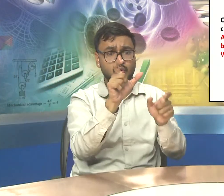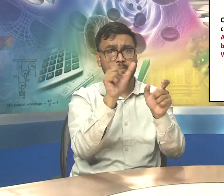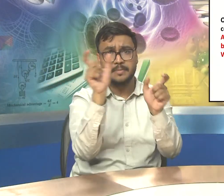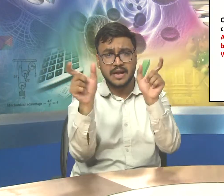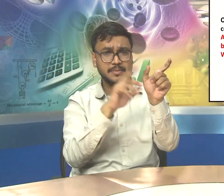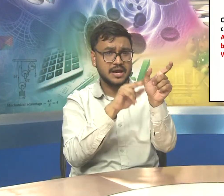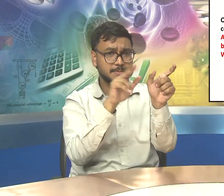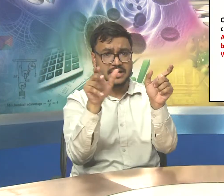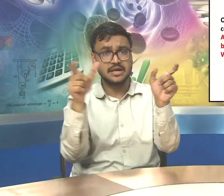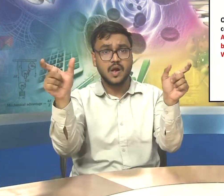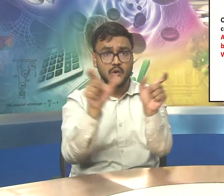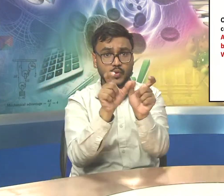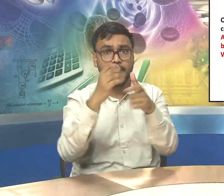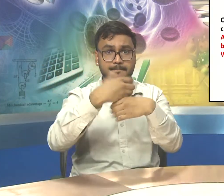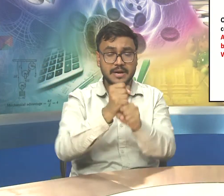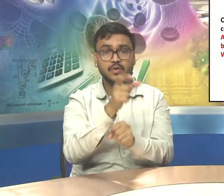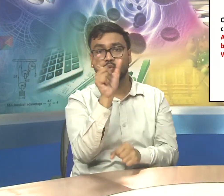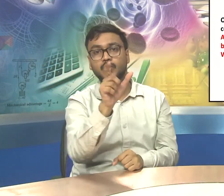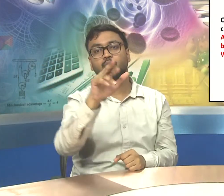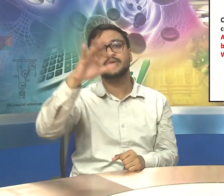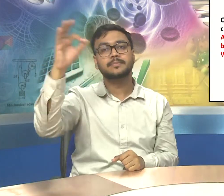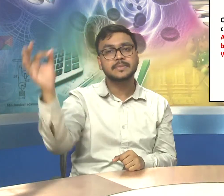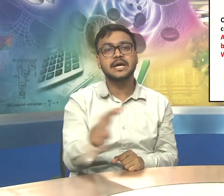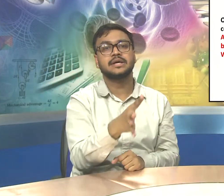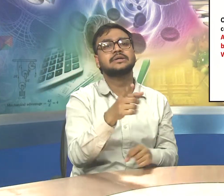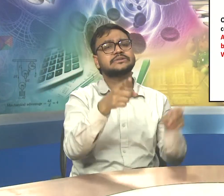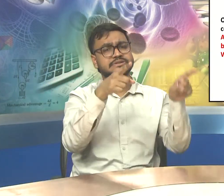together. It forms meaningful words like